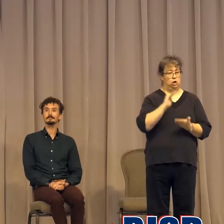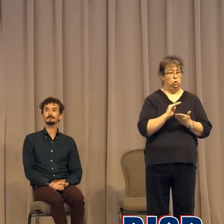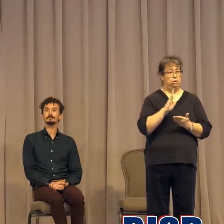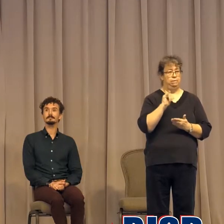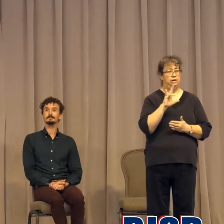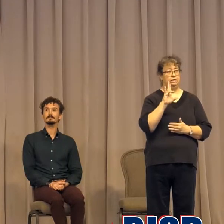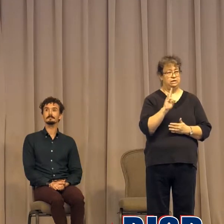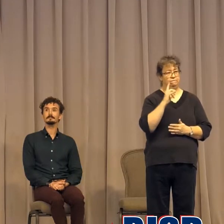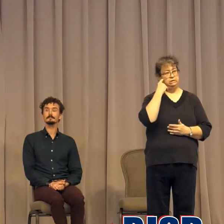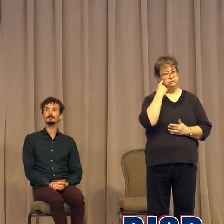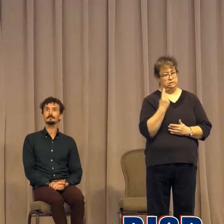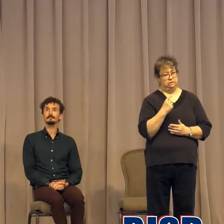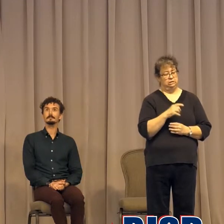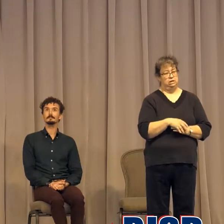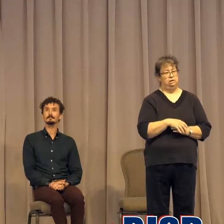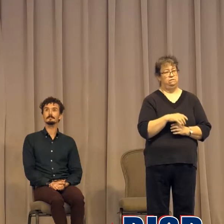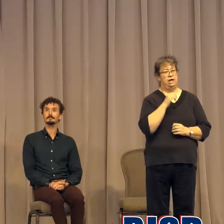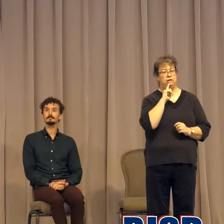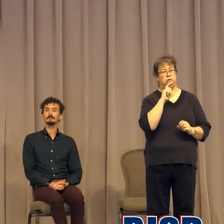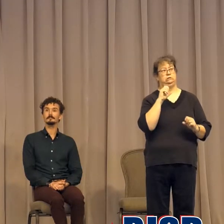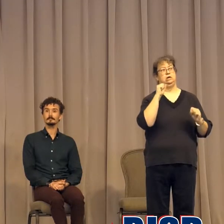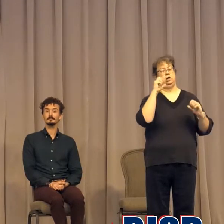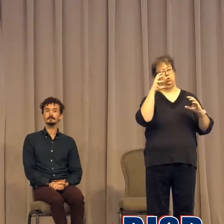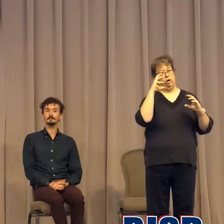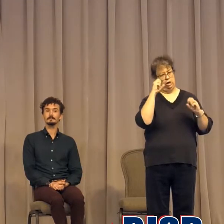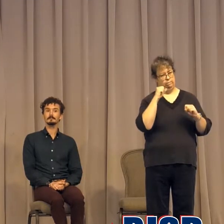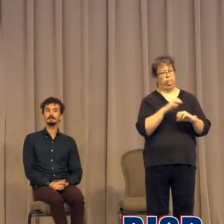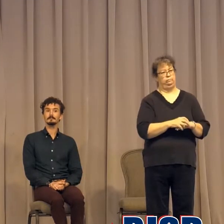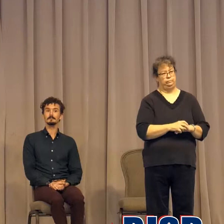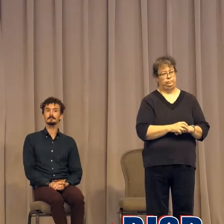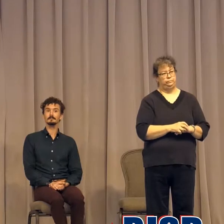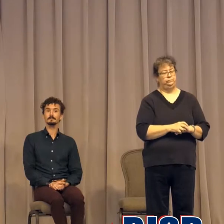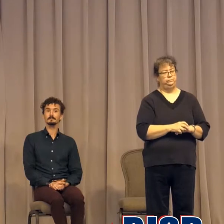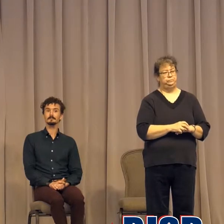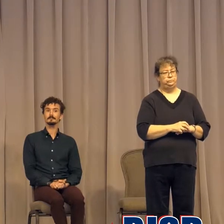by 7 cents. That is incredible.